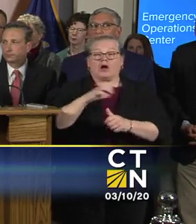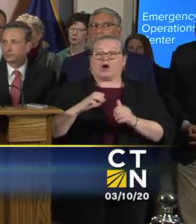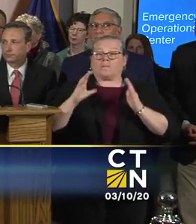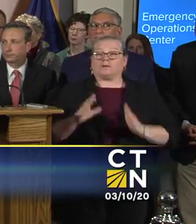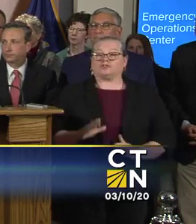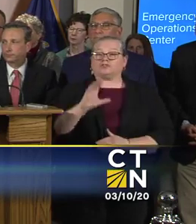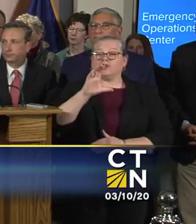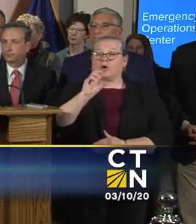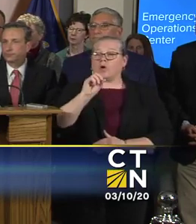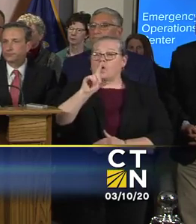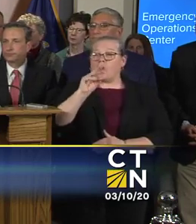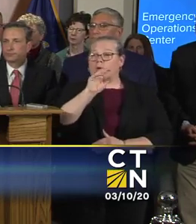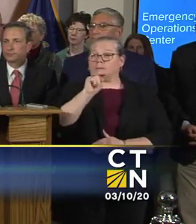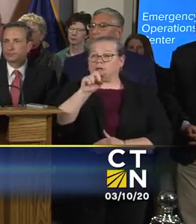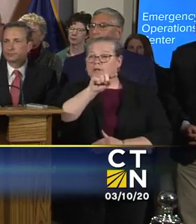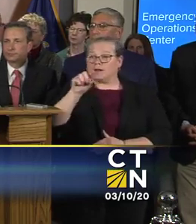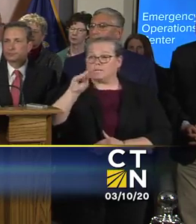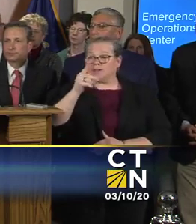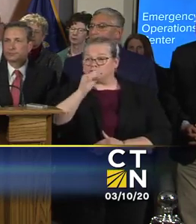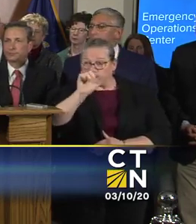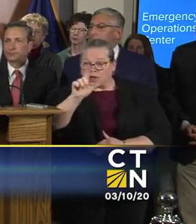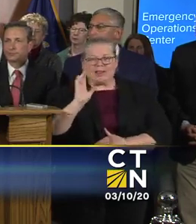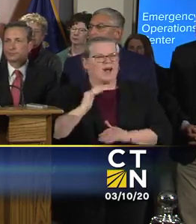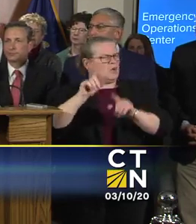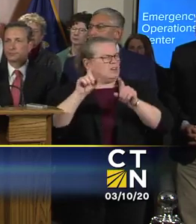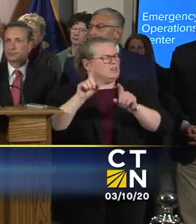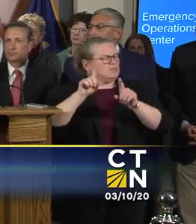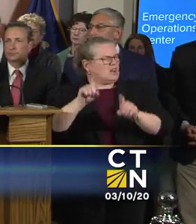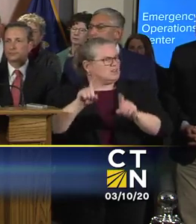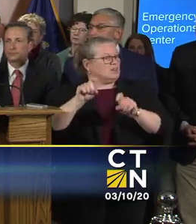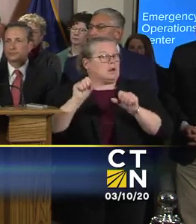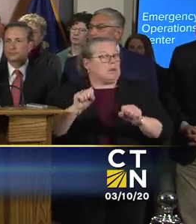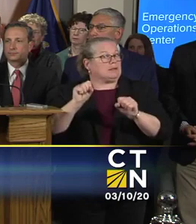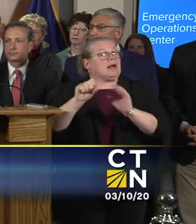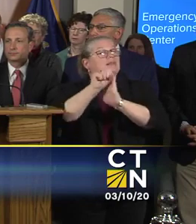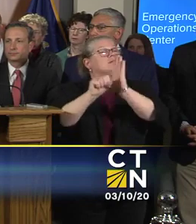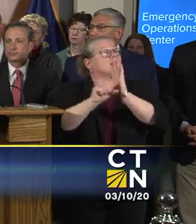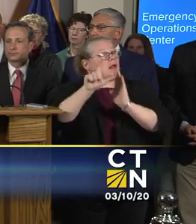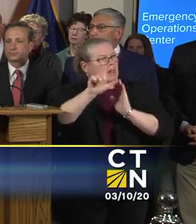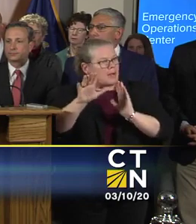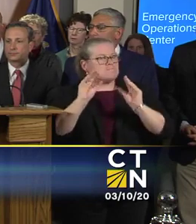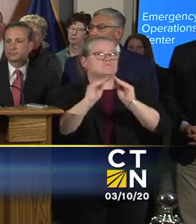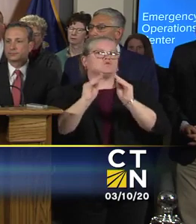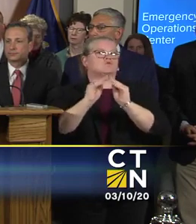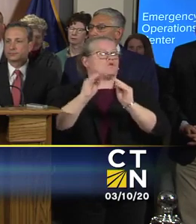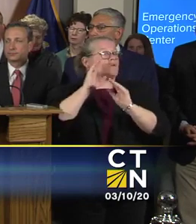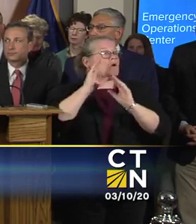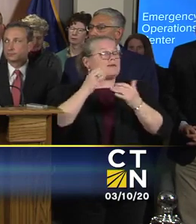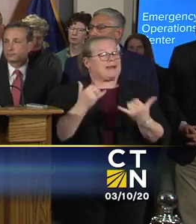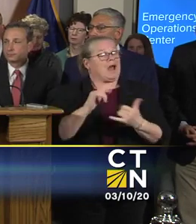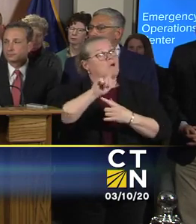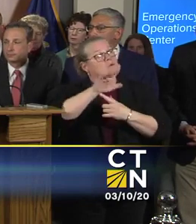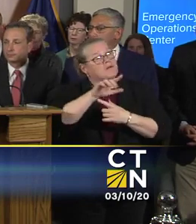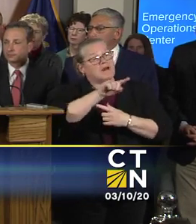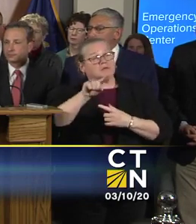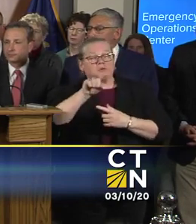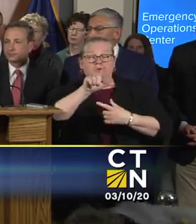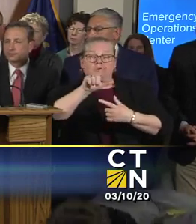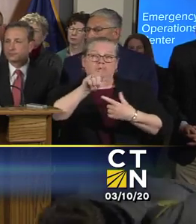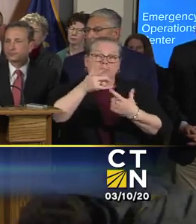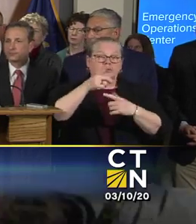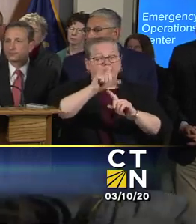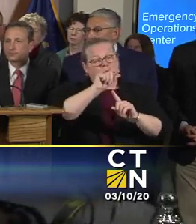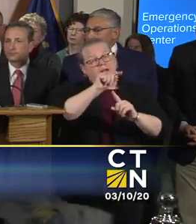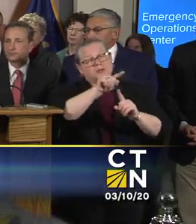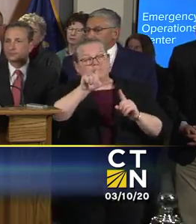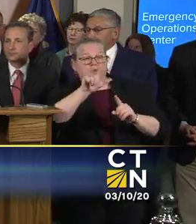our testing capacity at the state lab. We hope to be able to go from, you know, 20 or 25 tests a day up to 60. But we also